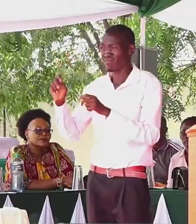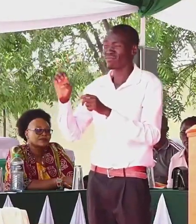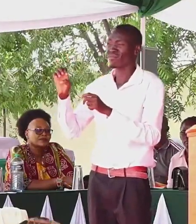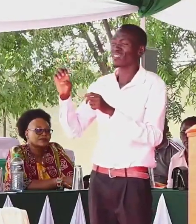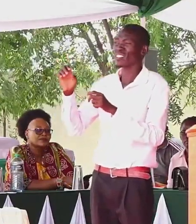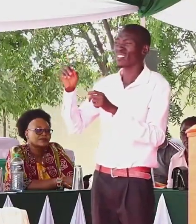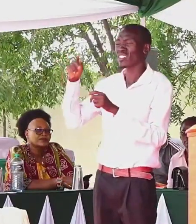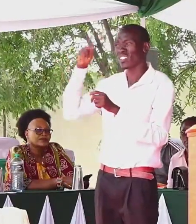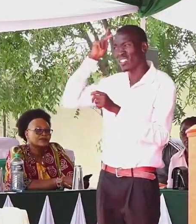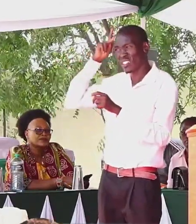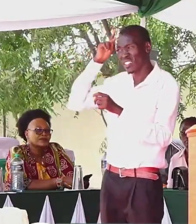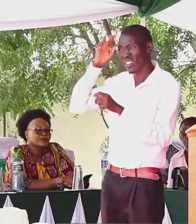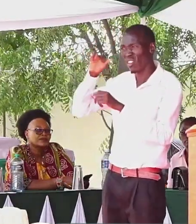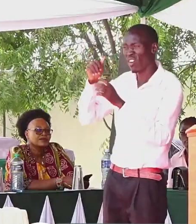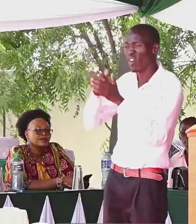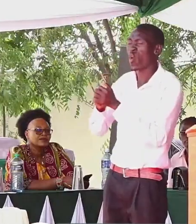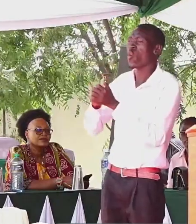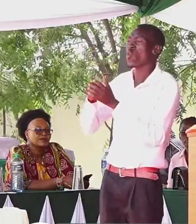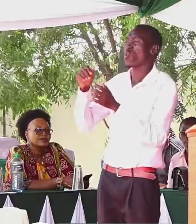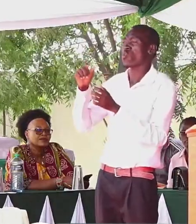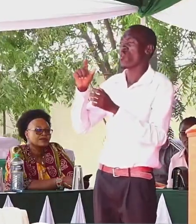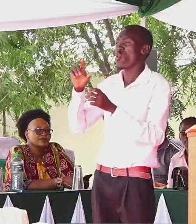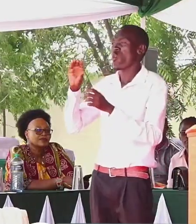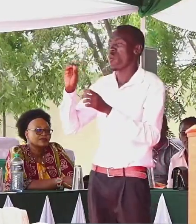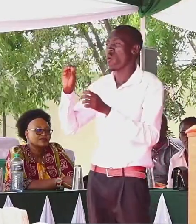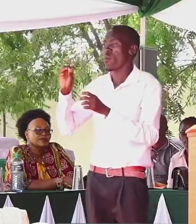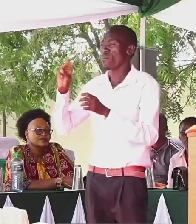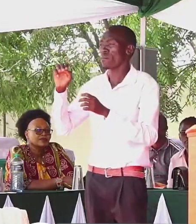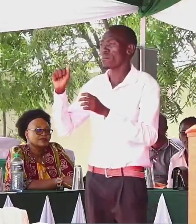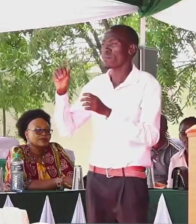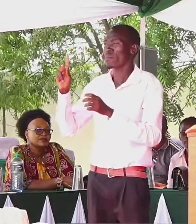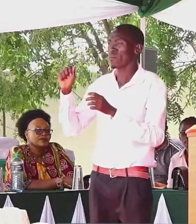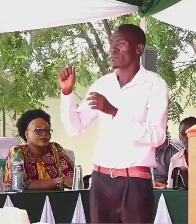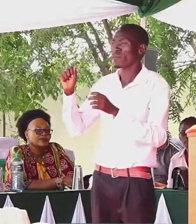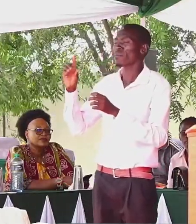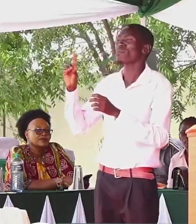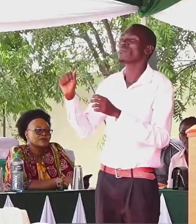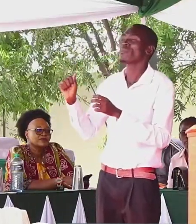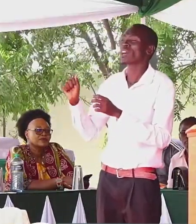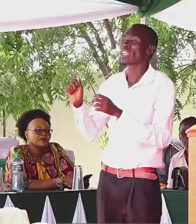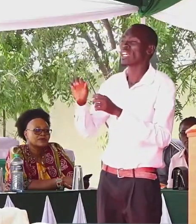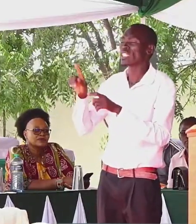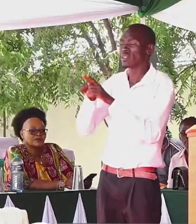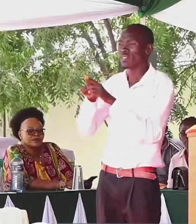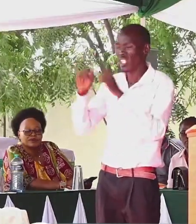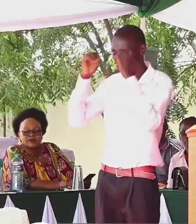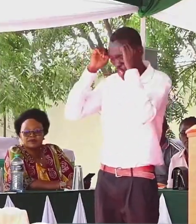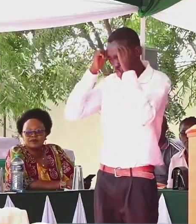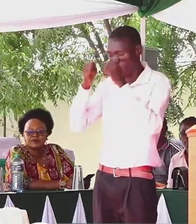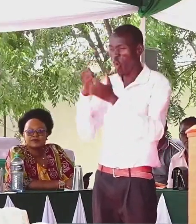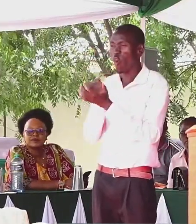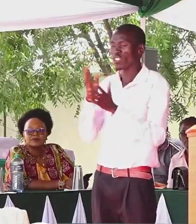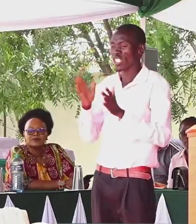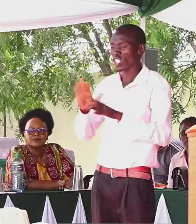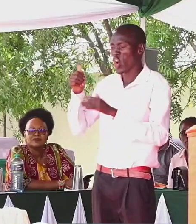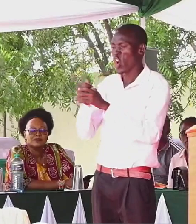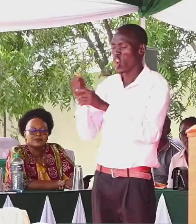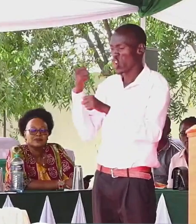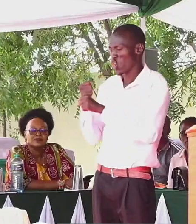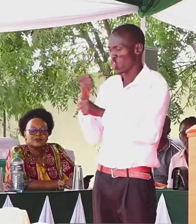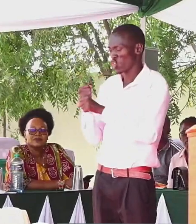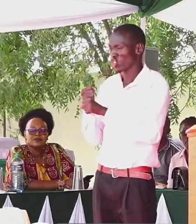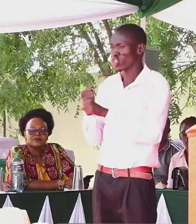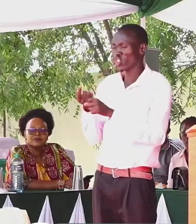Dadawood, and others, especially my sub-county education officers. They were here. They have been doing a very great